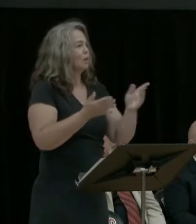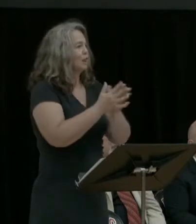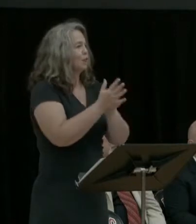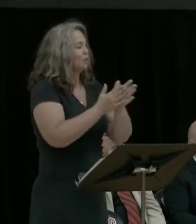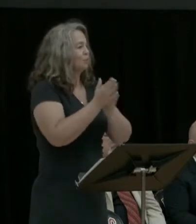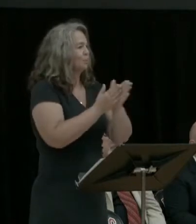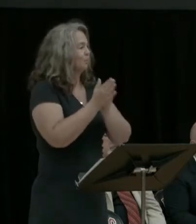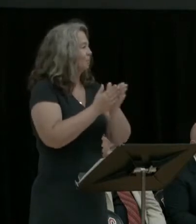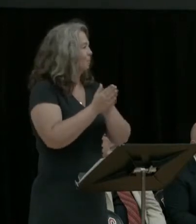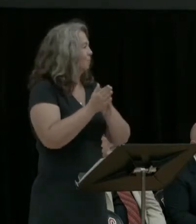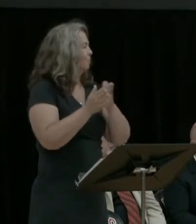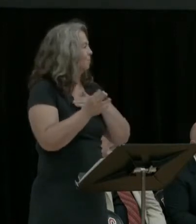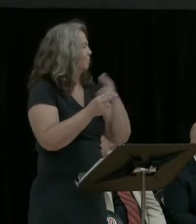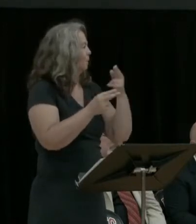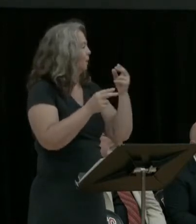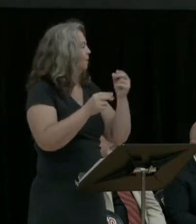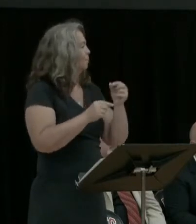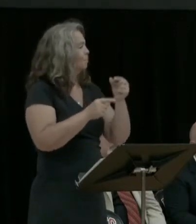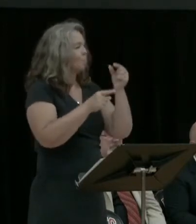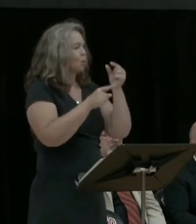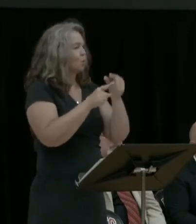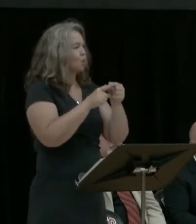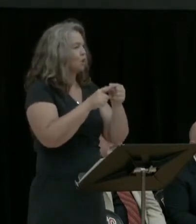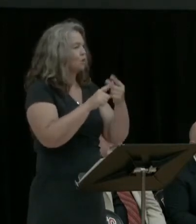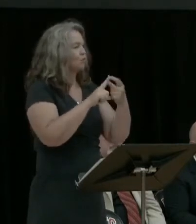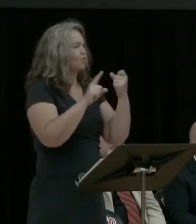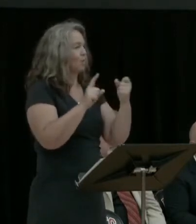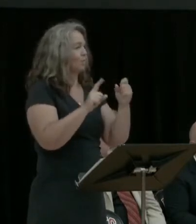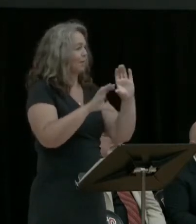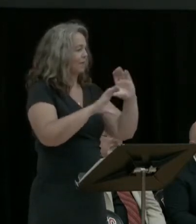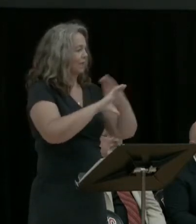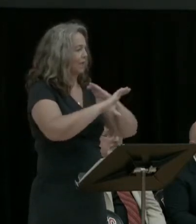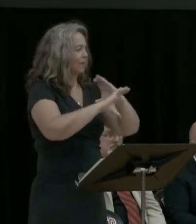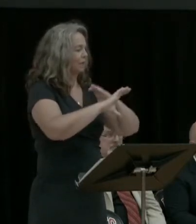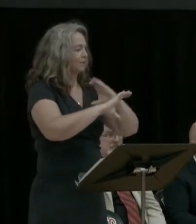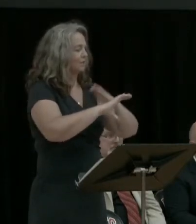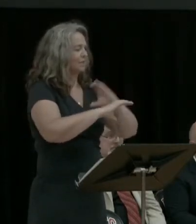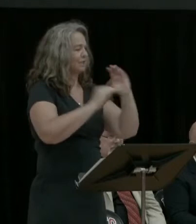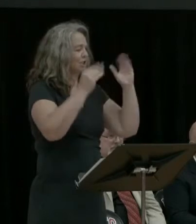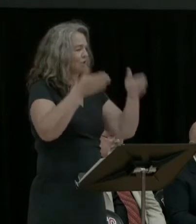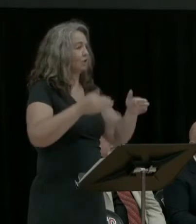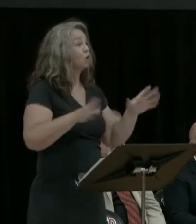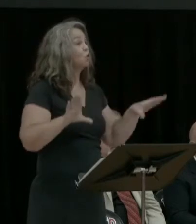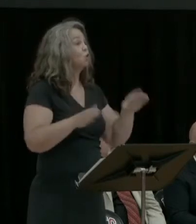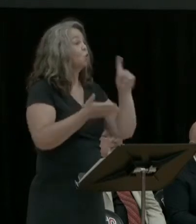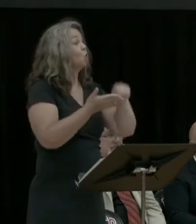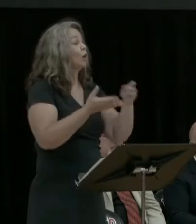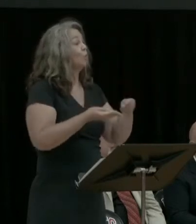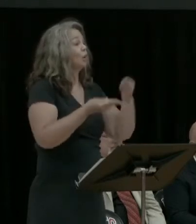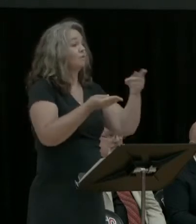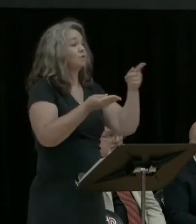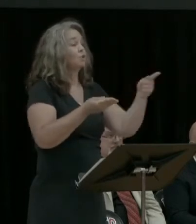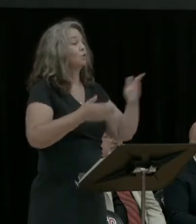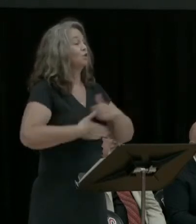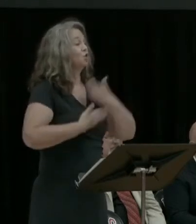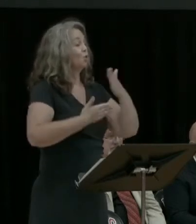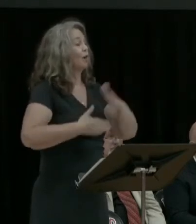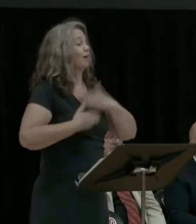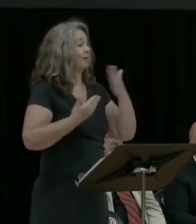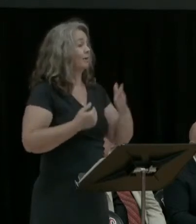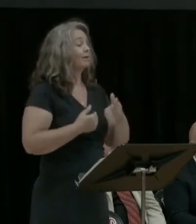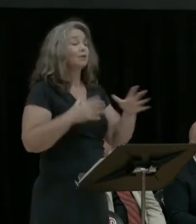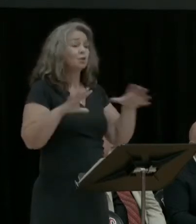my favorite calculus teacher on the planet, do what brings you joy, because true success is achieved when you've done what makes you